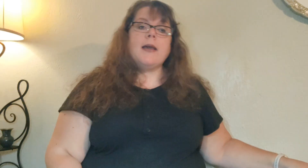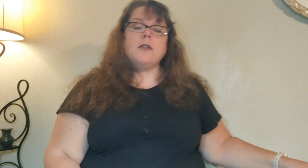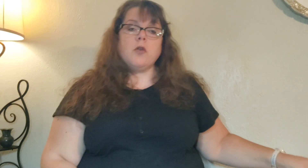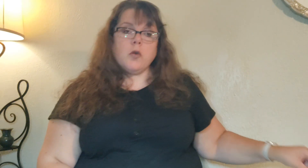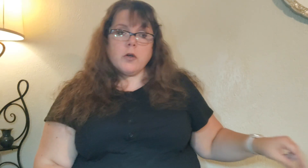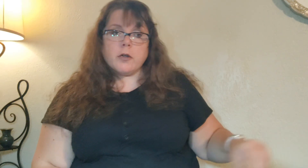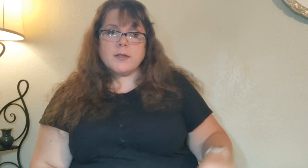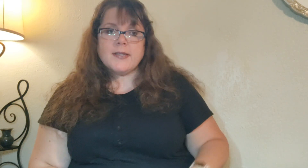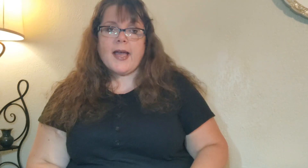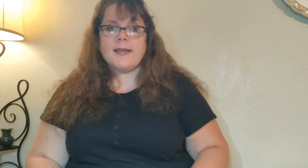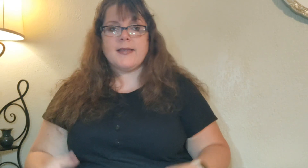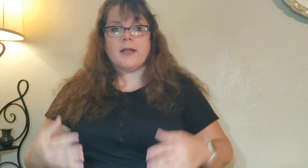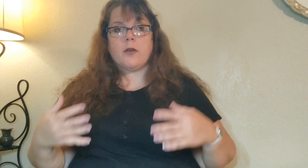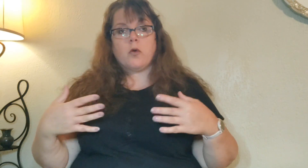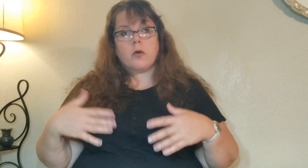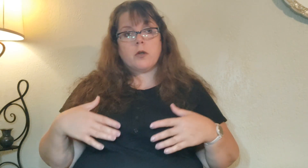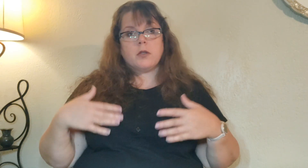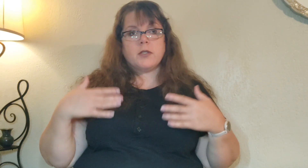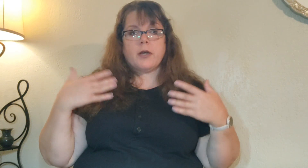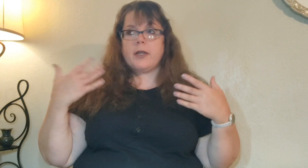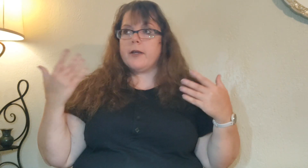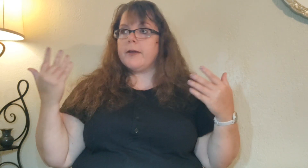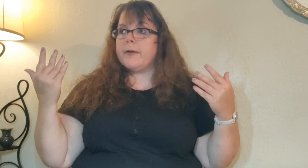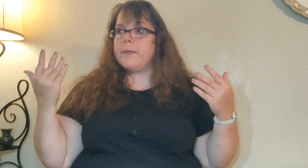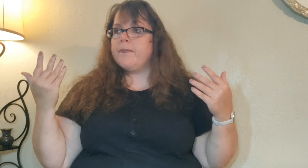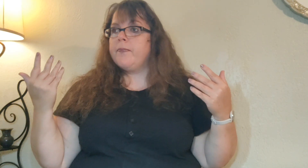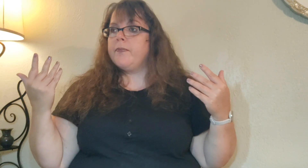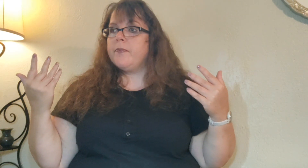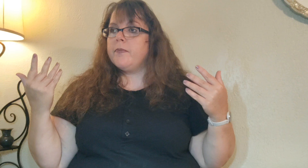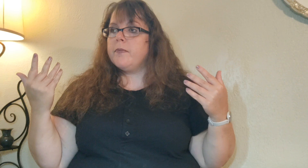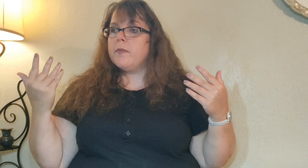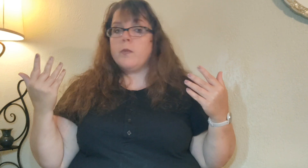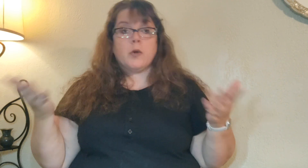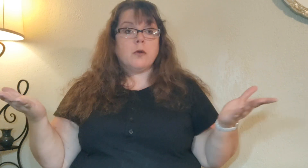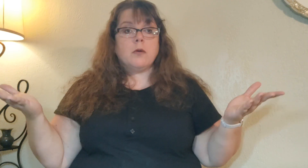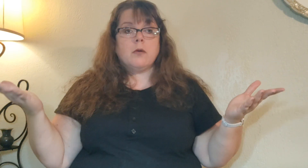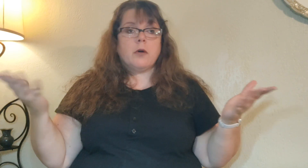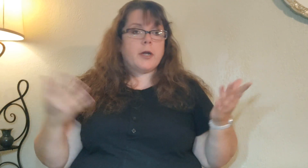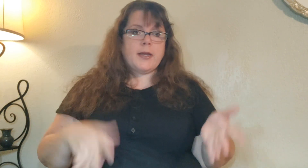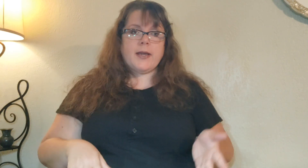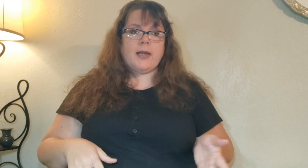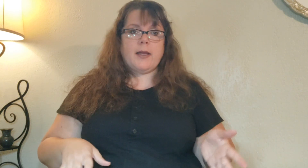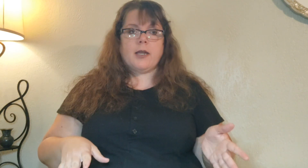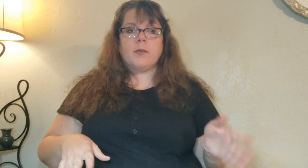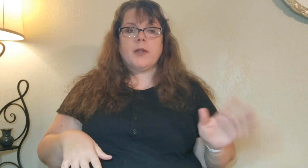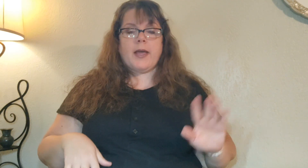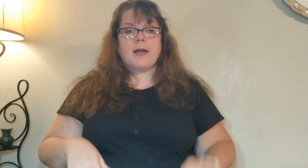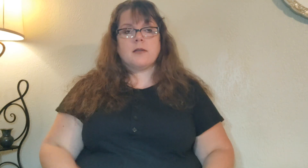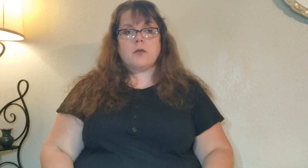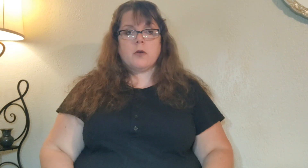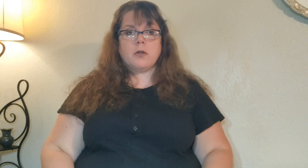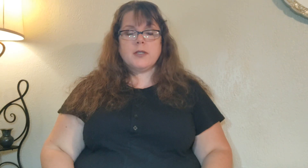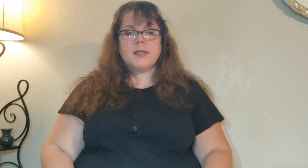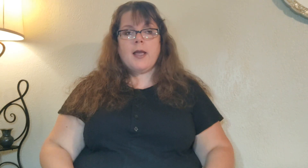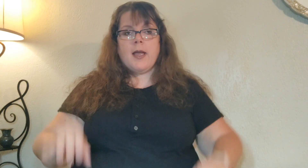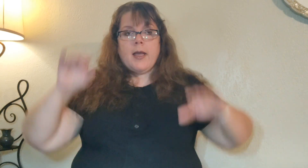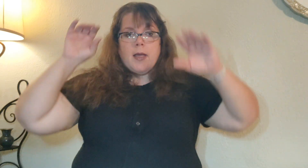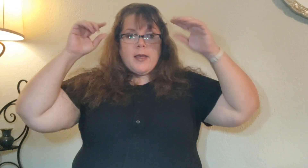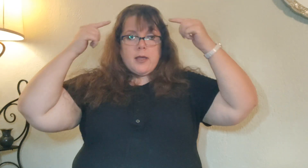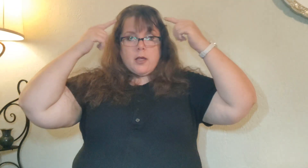And horns, as in horns on a bull or any kind of animal that has horns,